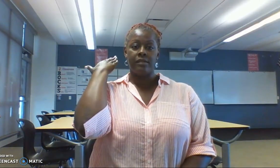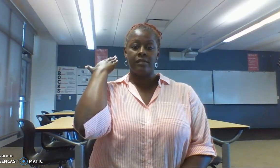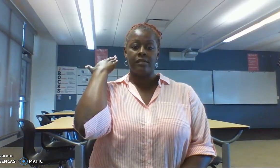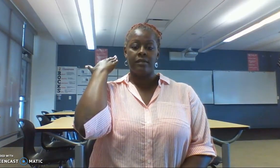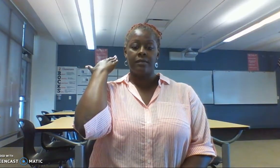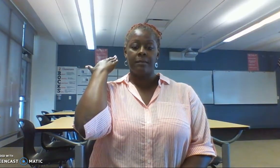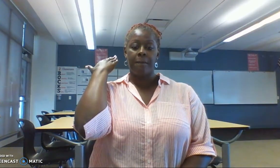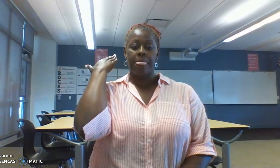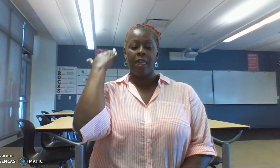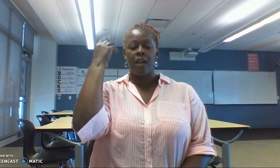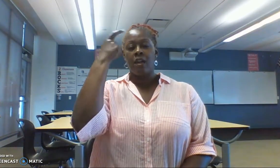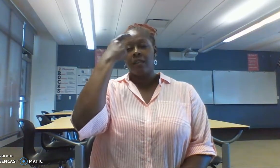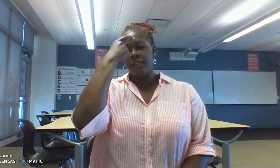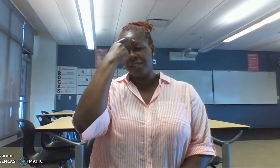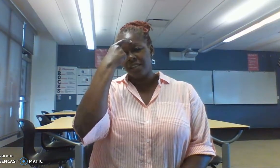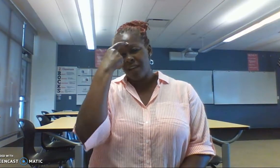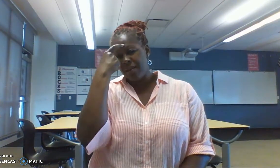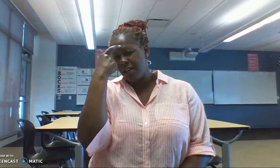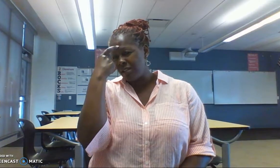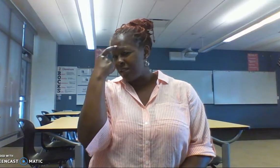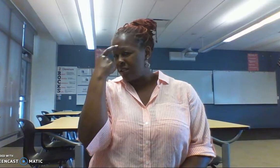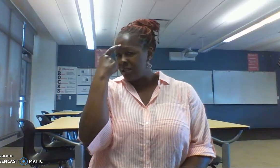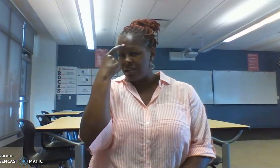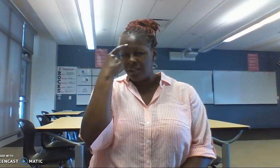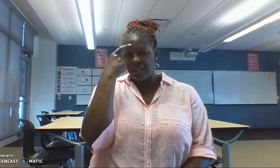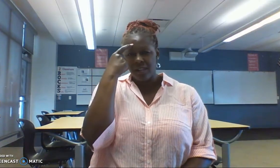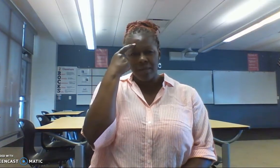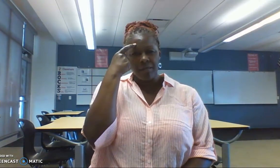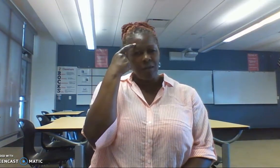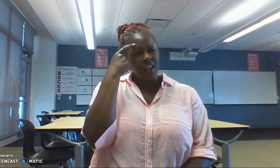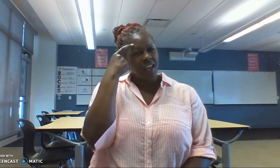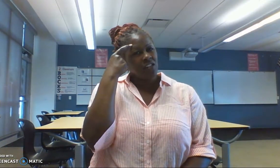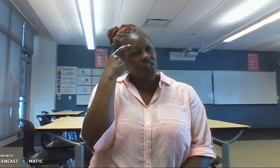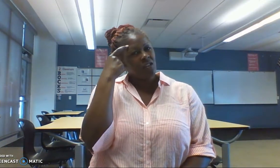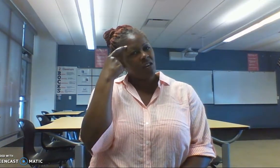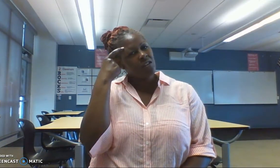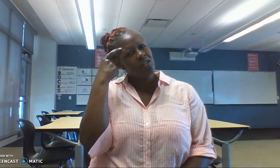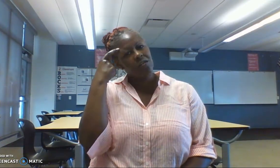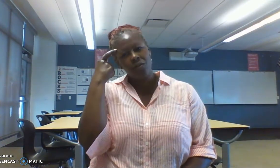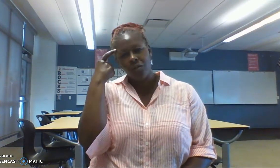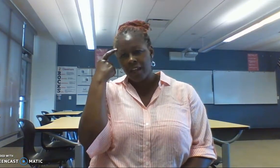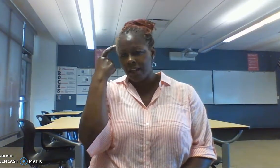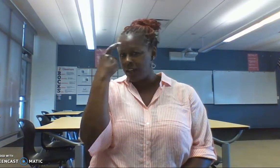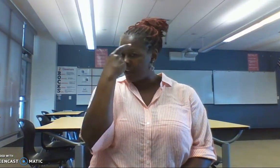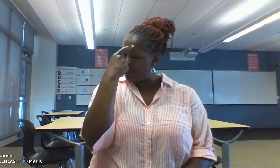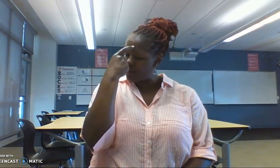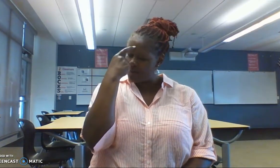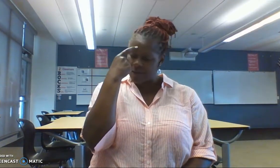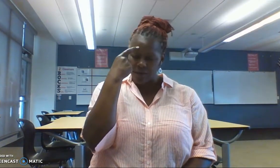Past. This sign means it's a memory etched on your forehead, and in your memory